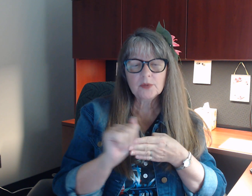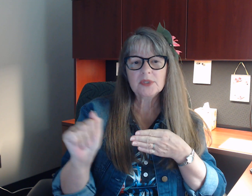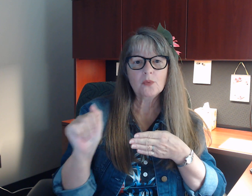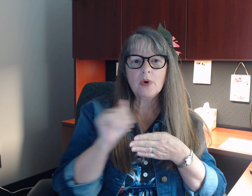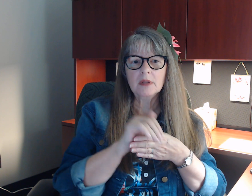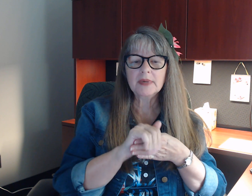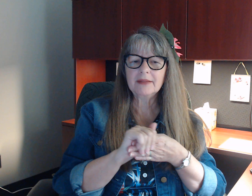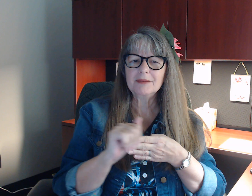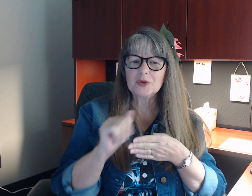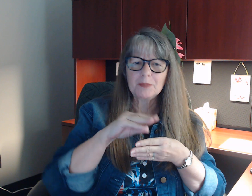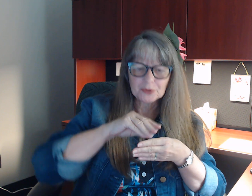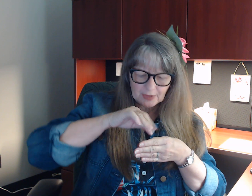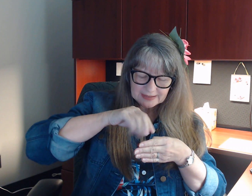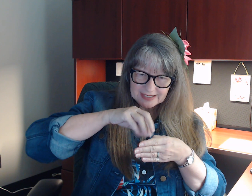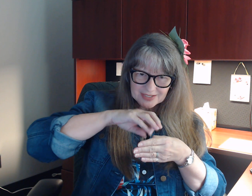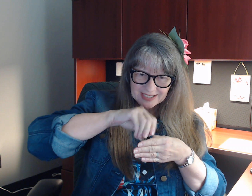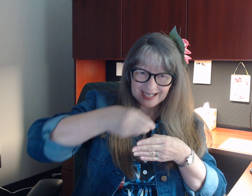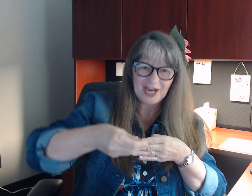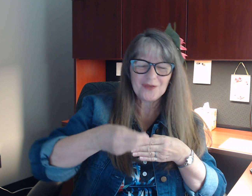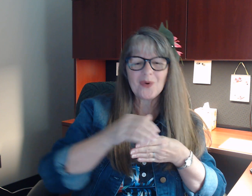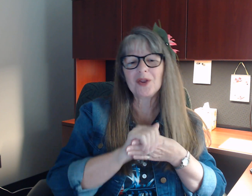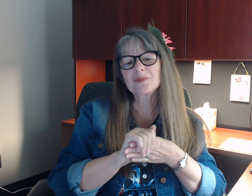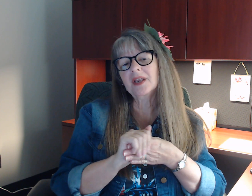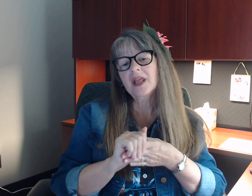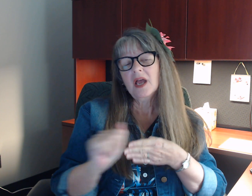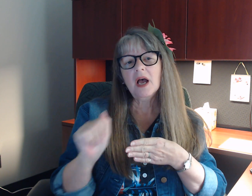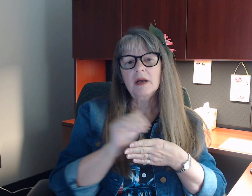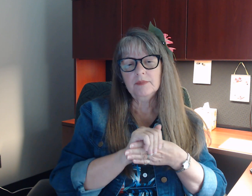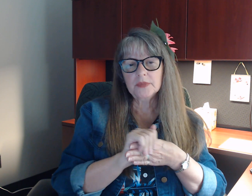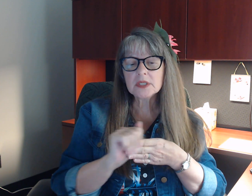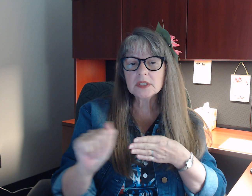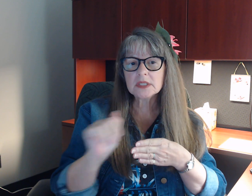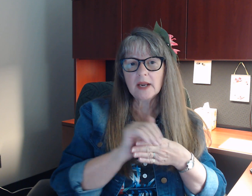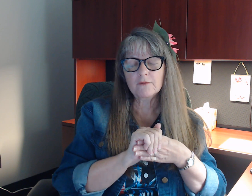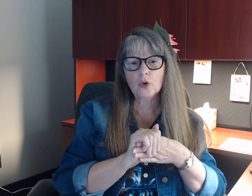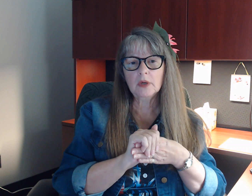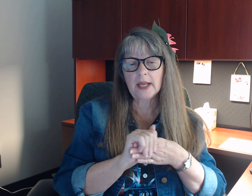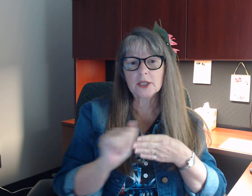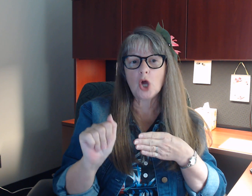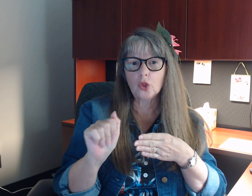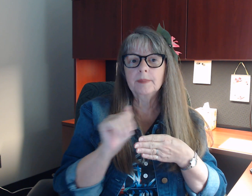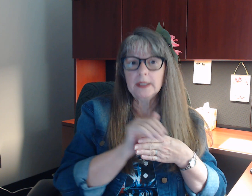said a wallet, but I think most people do like this and get it out of a wallet. But this is the sign for like a dollar bill.